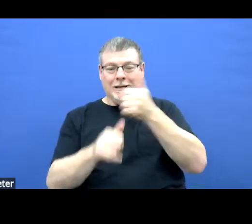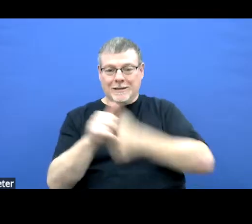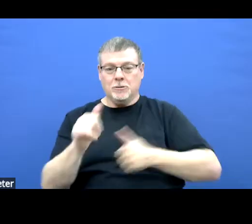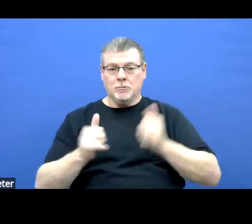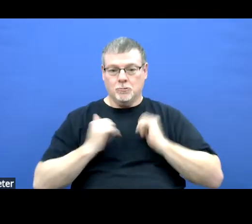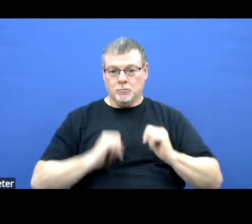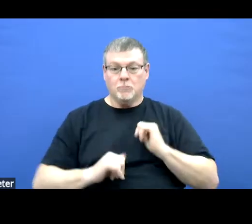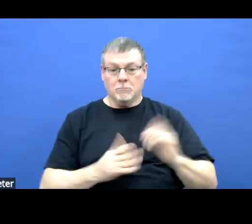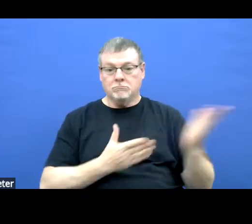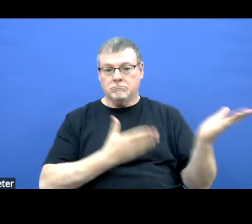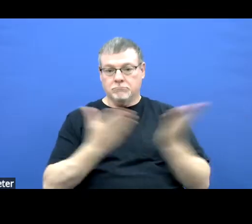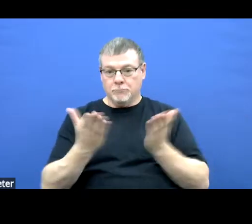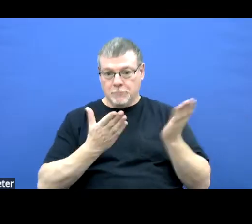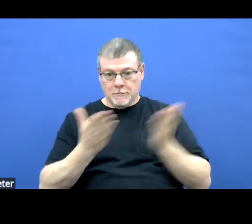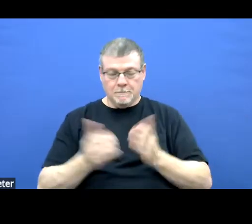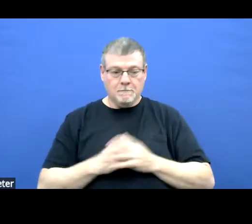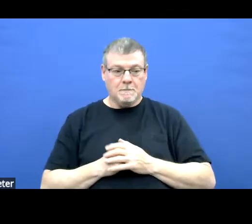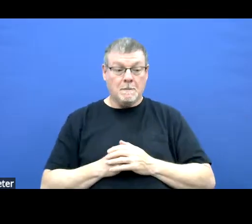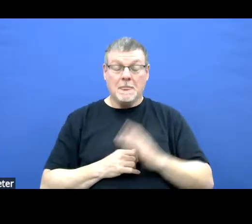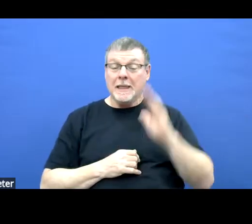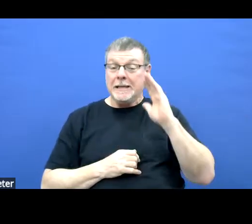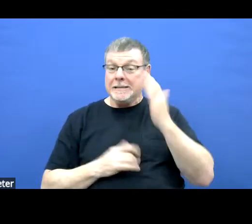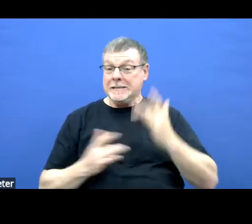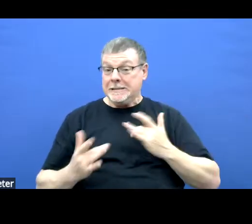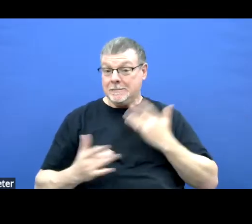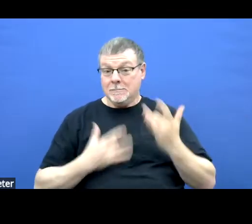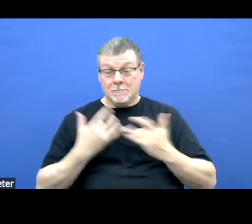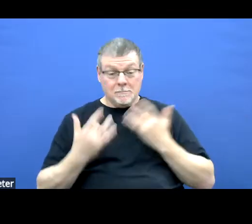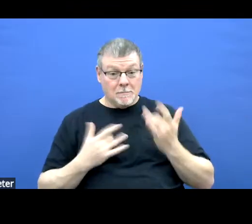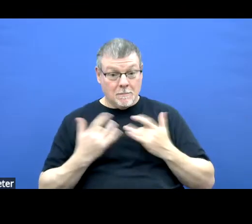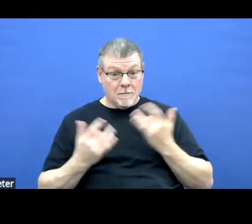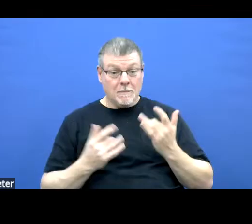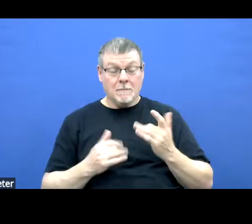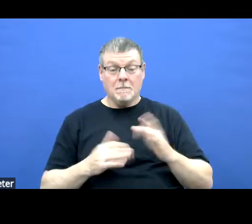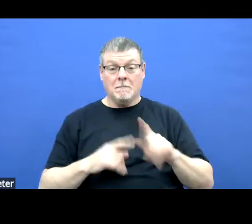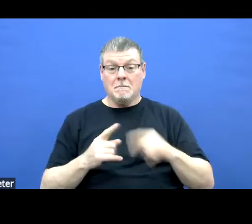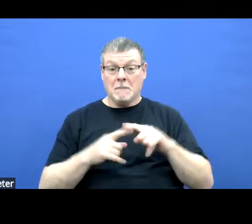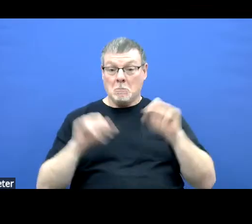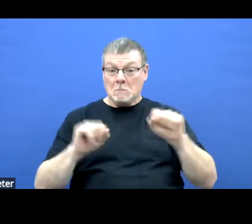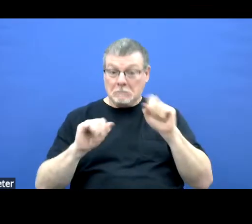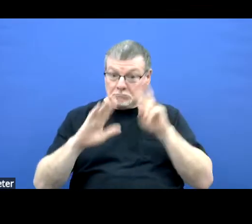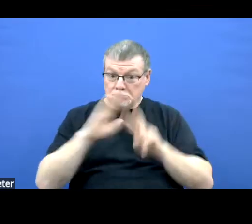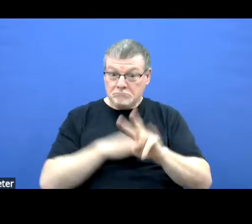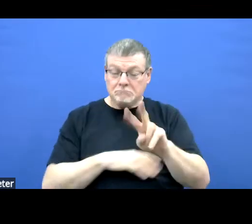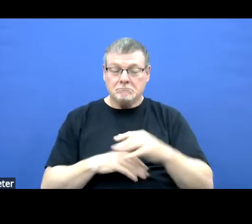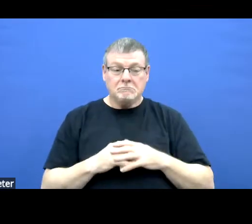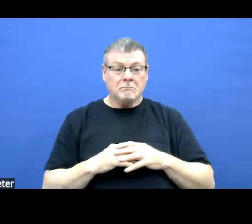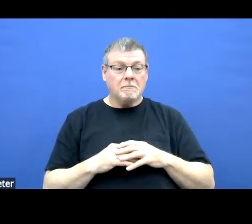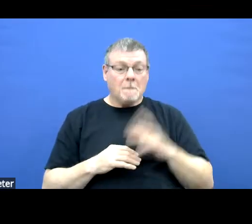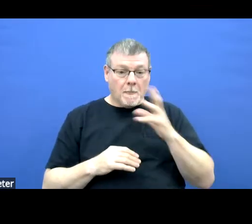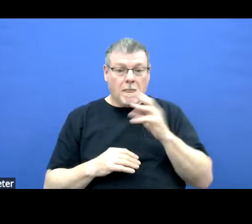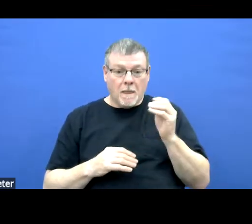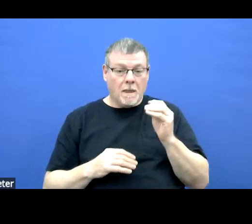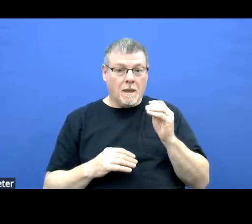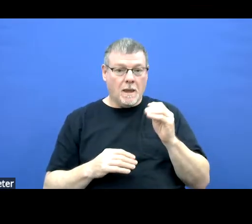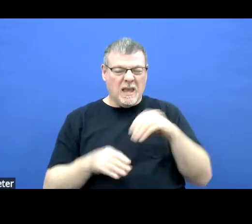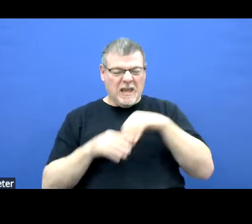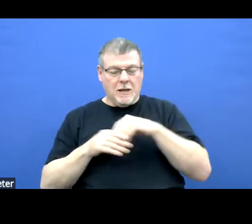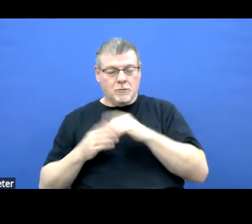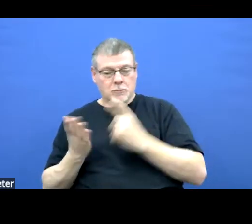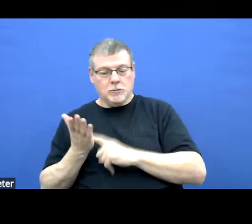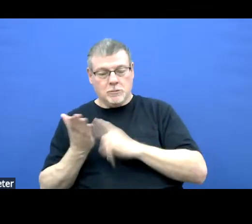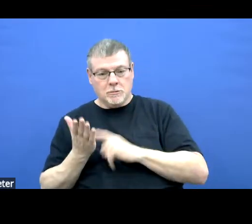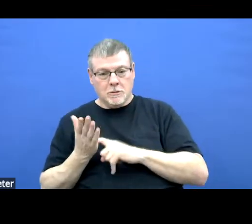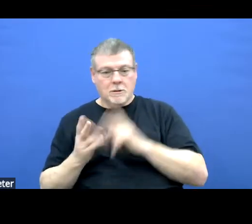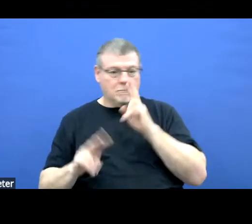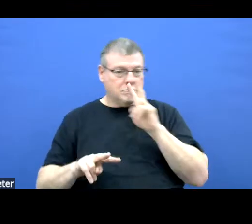as they bring shows in. They seemed very excited about the potential. We'll have internal discussions.